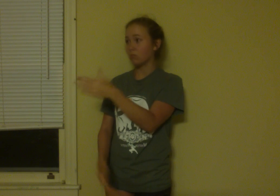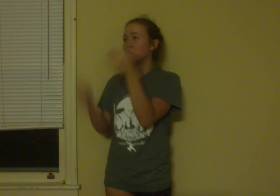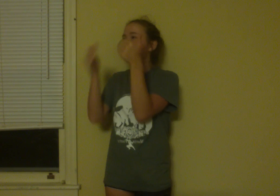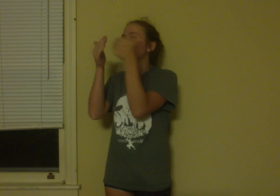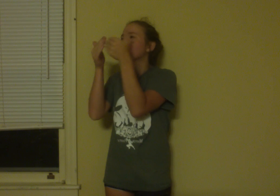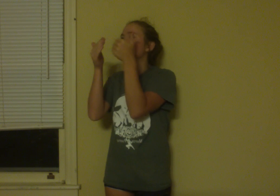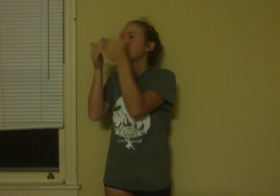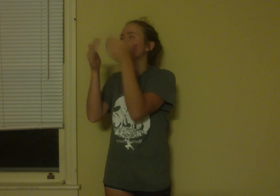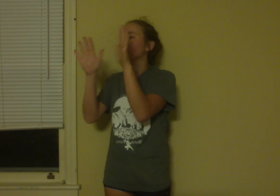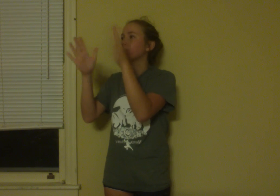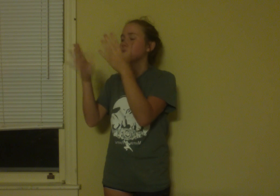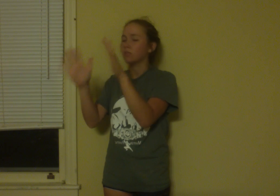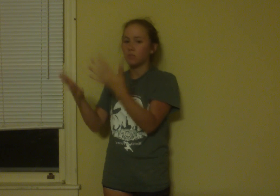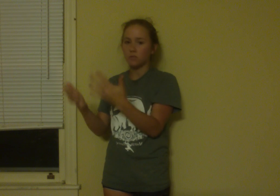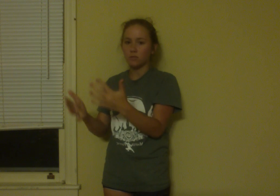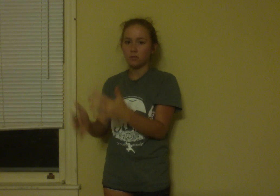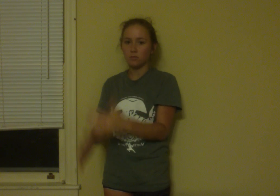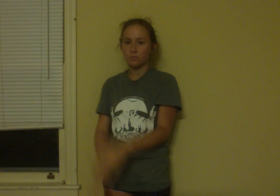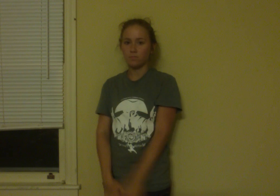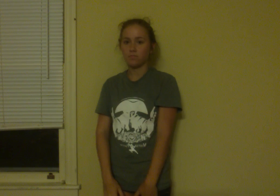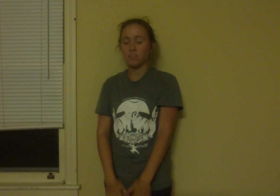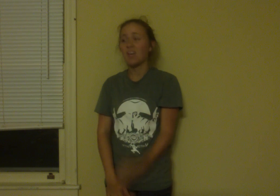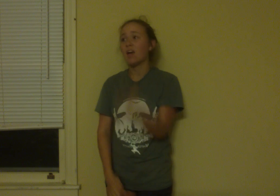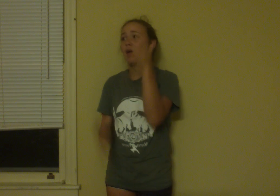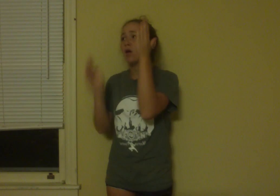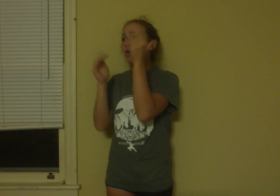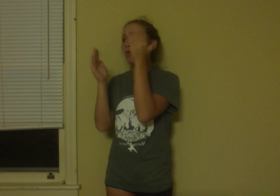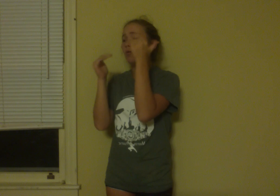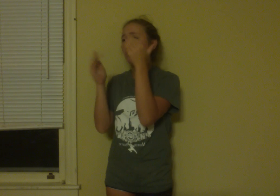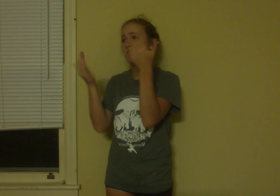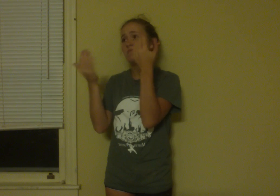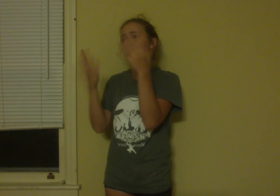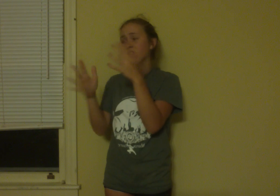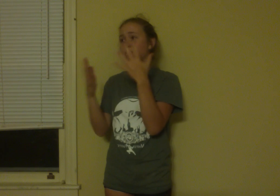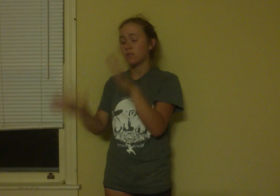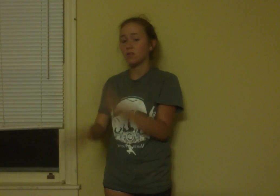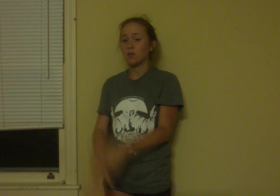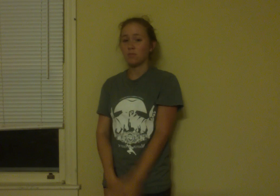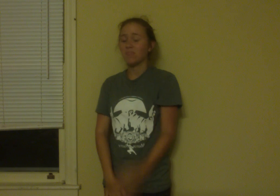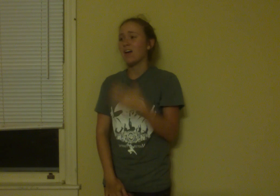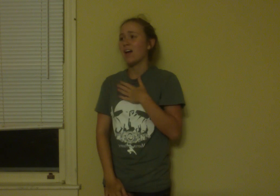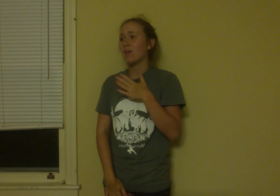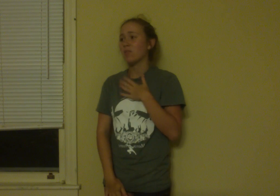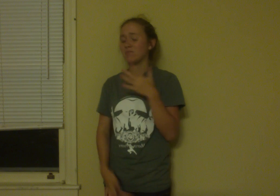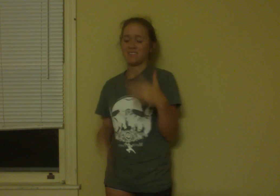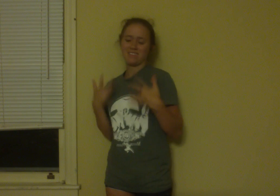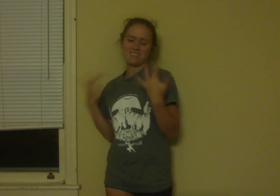he sent it anytime soon. If he sent it, it will make me even more motivated to finish it off as well.